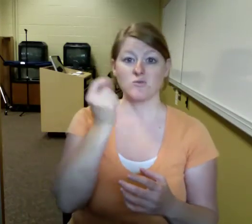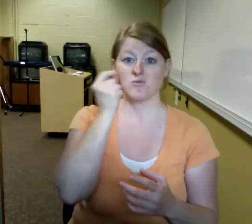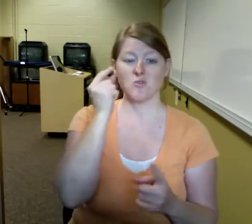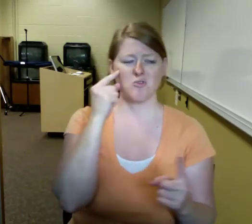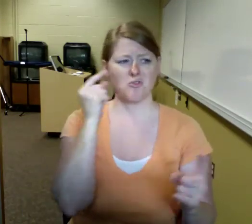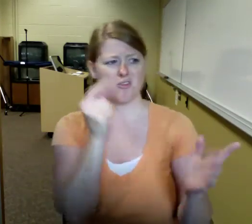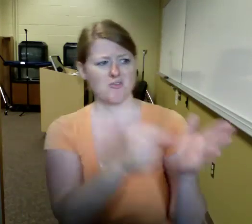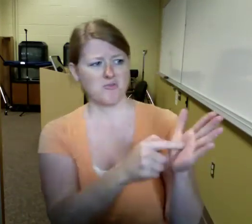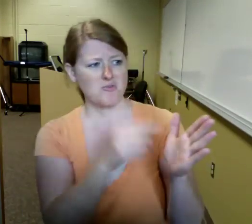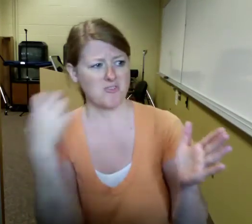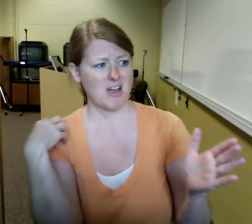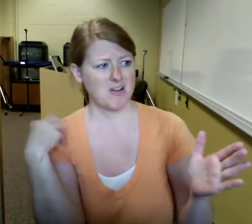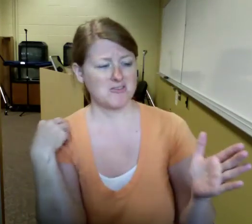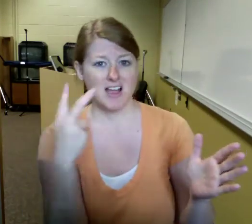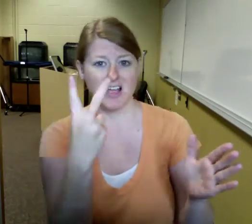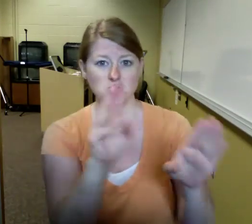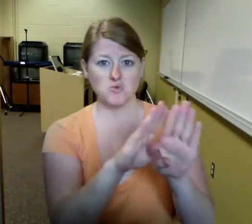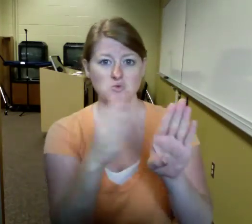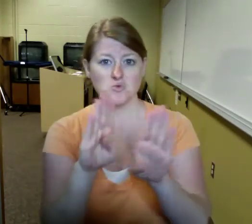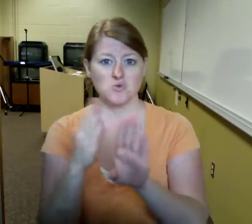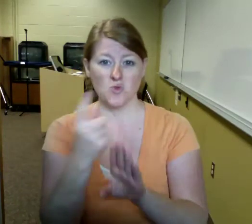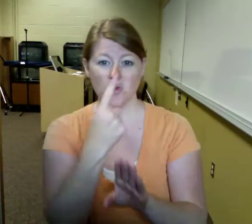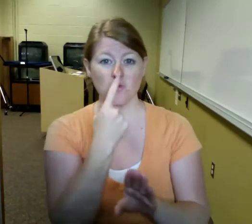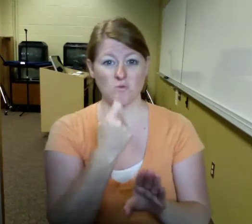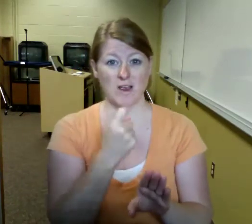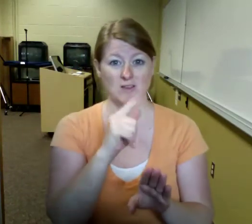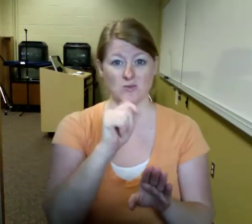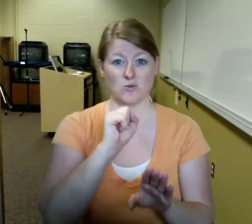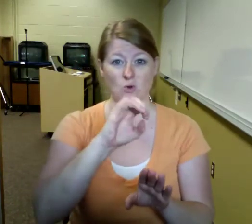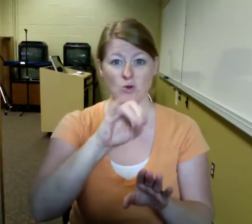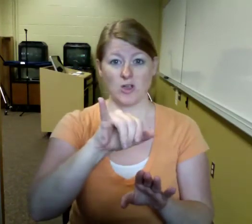a two-door red Toyota Sorrel automobile.